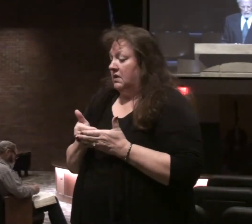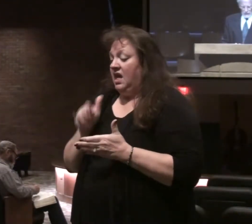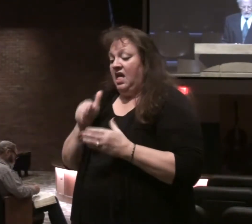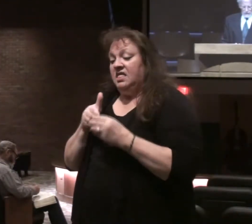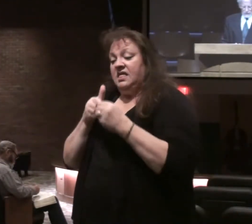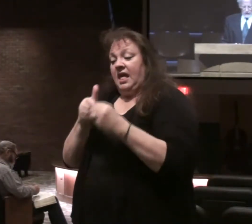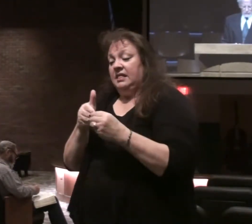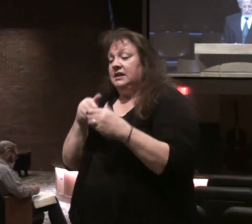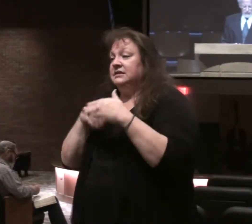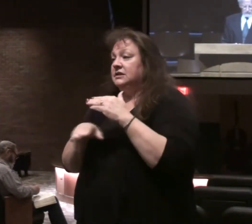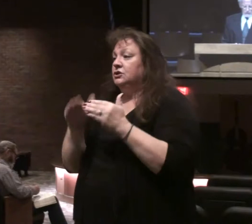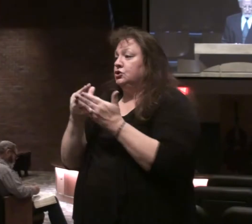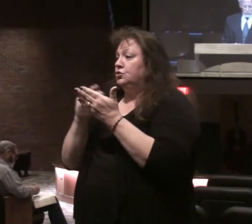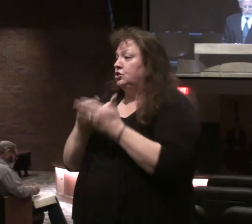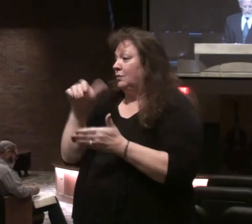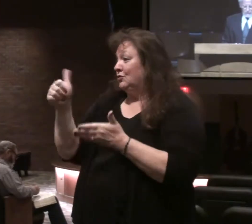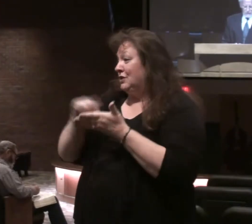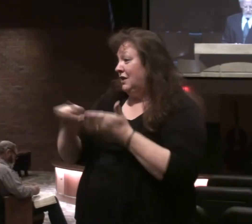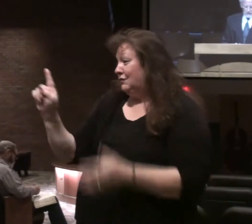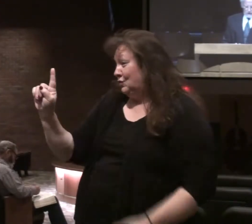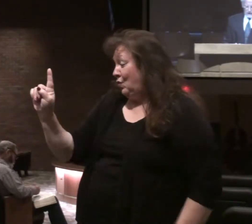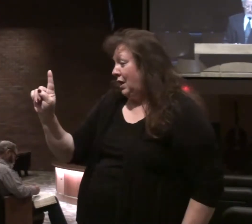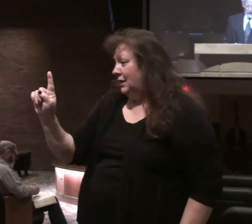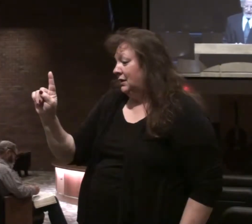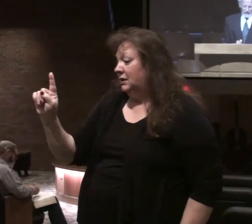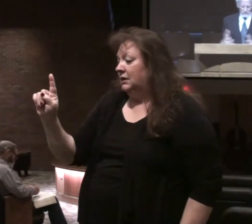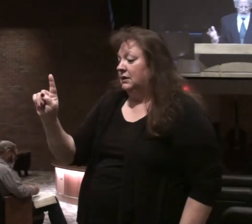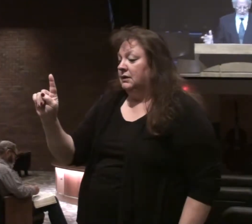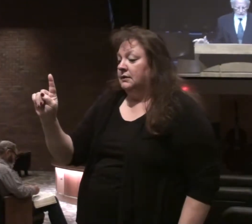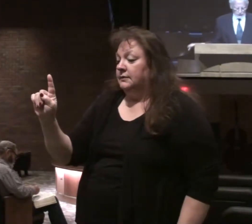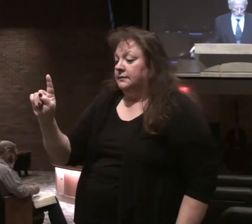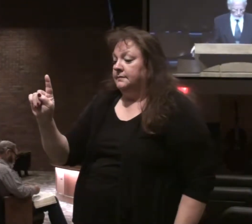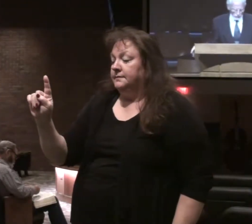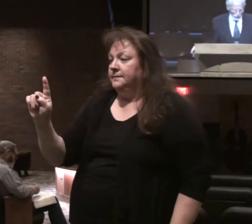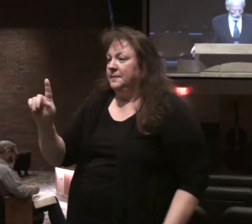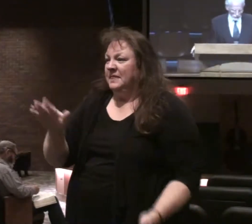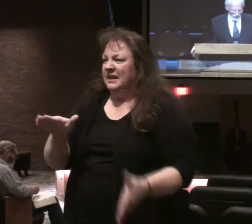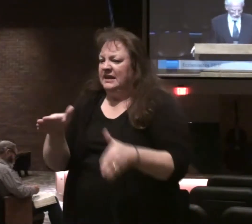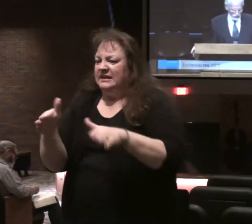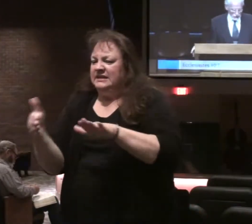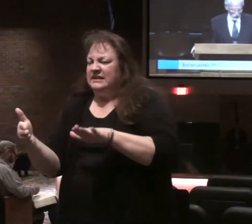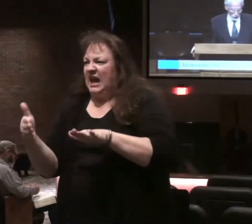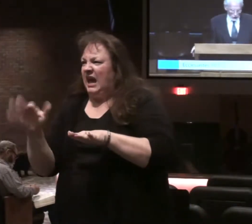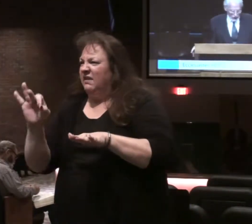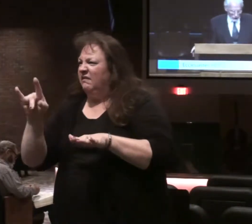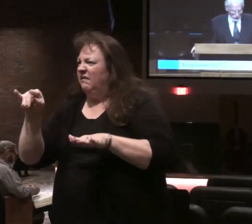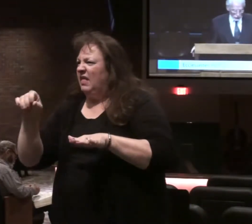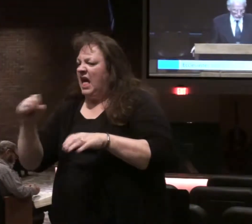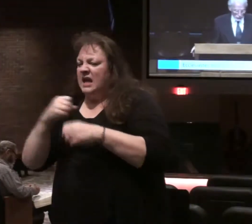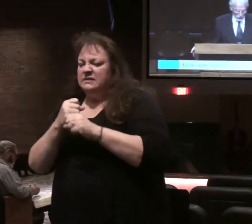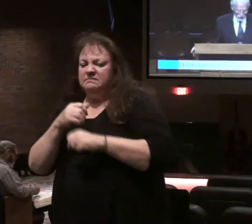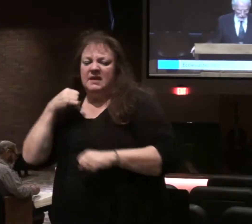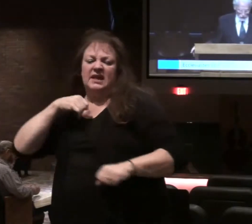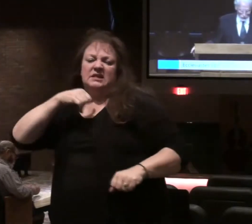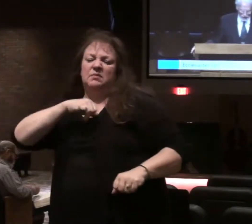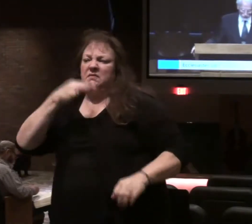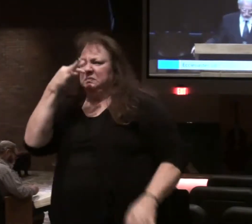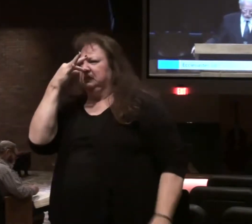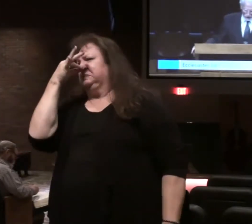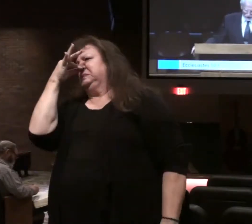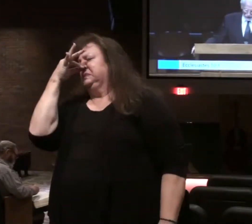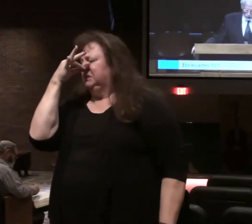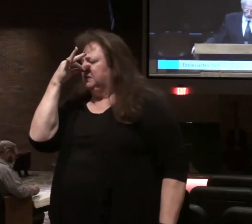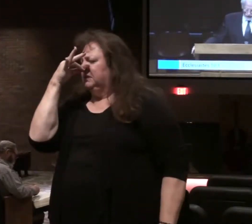leads us into chapter 10, verse 1. Dead flies make a perfumer's oil stink, so a little foolishness is